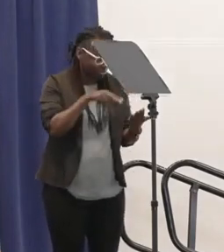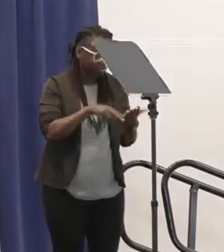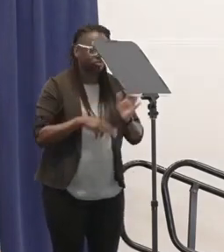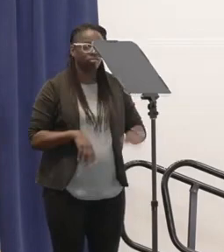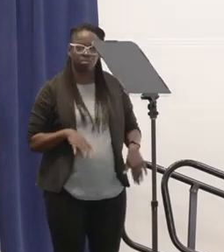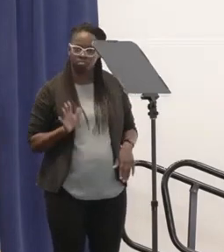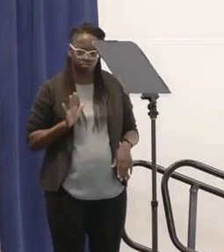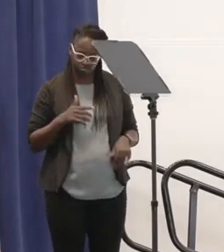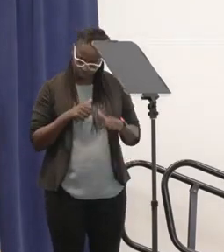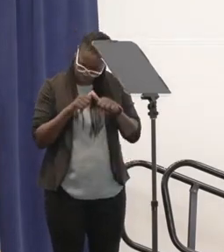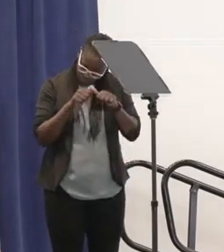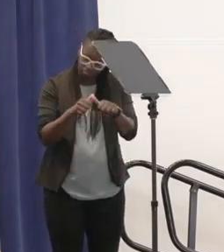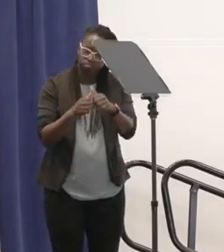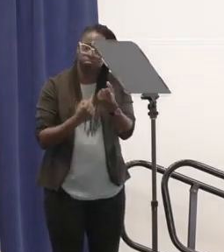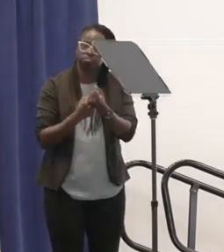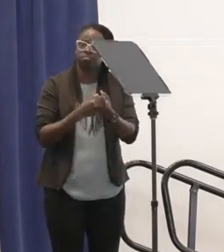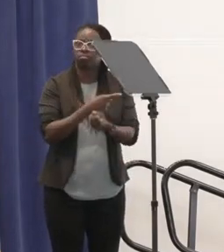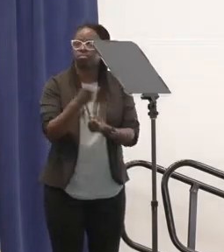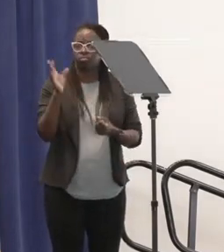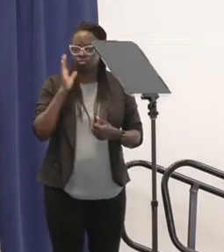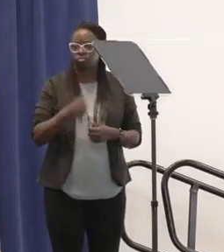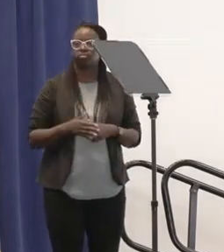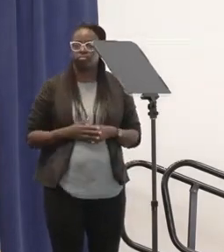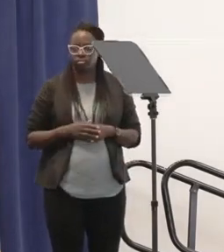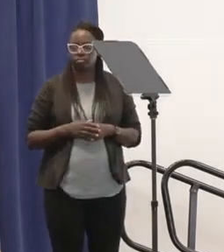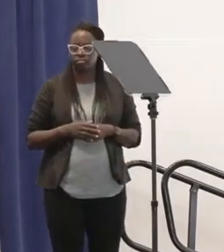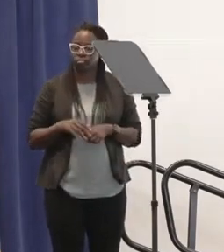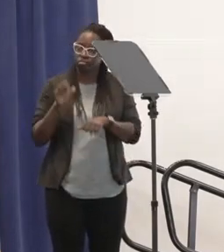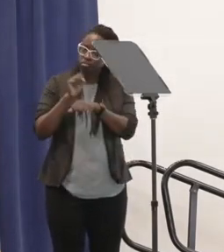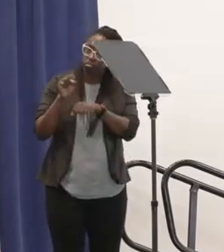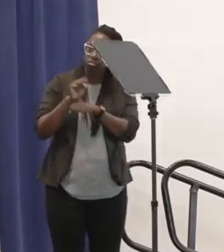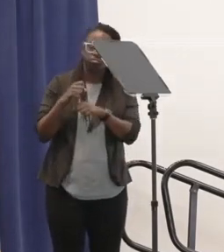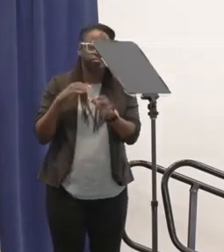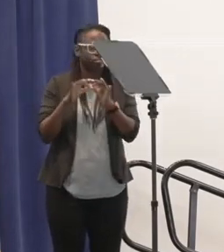team to support those efforts in every way we can.